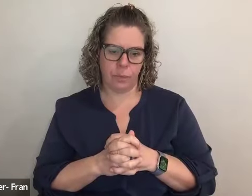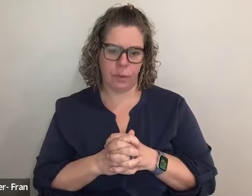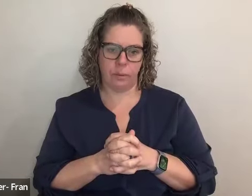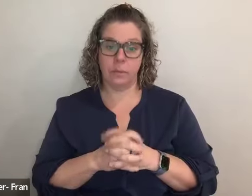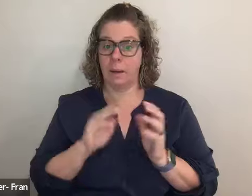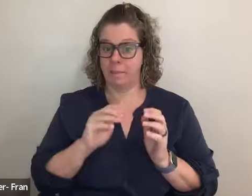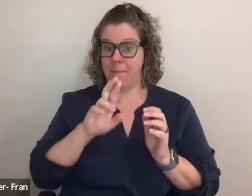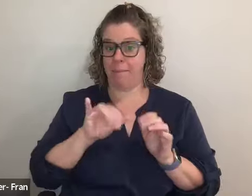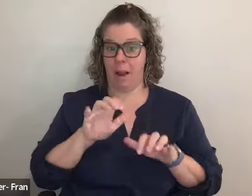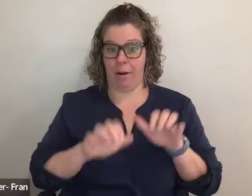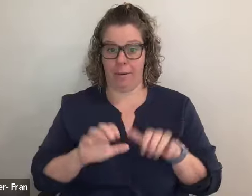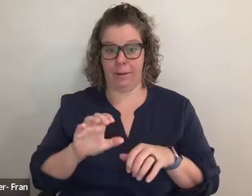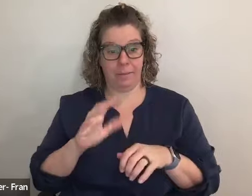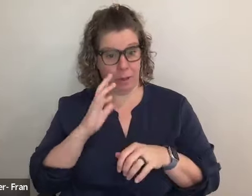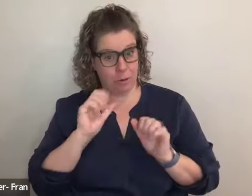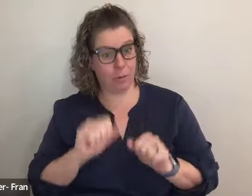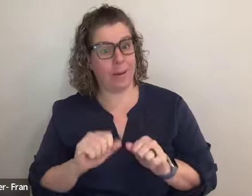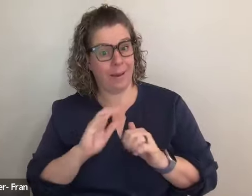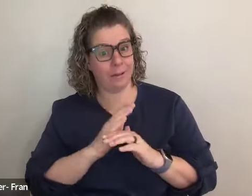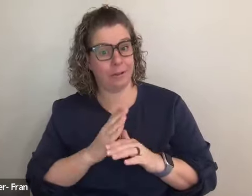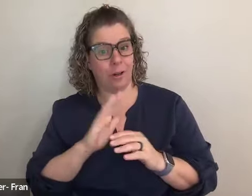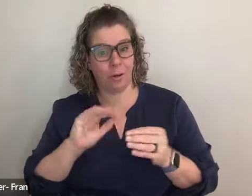Thank you, Mary. Yeah, feel free to share. No pressure.